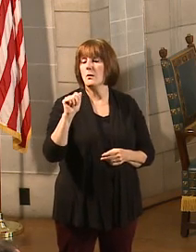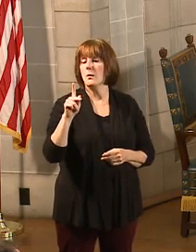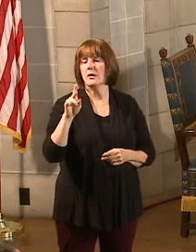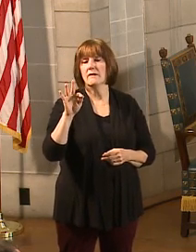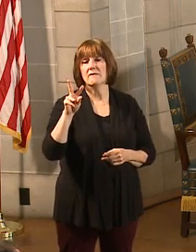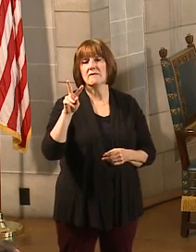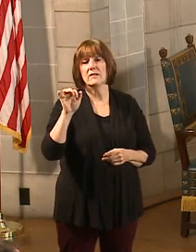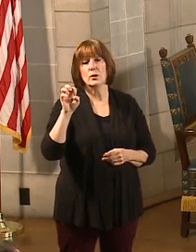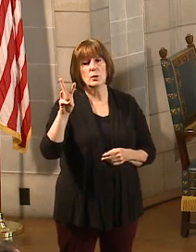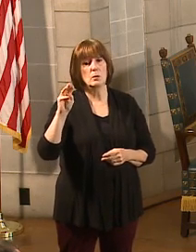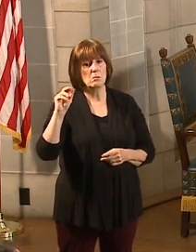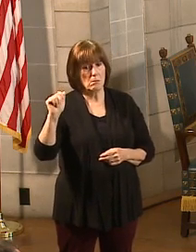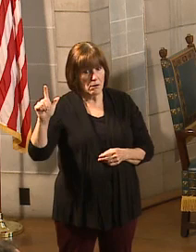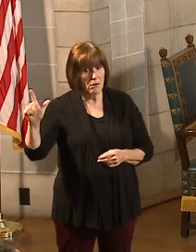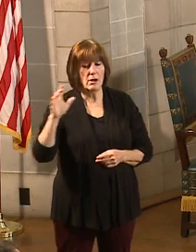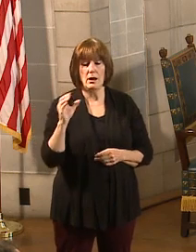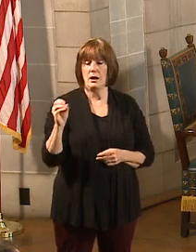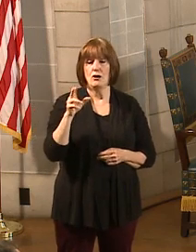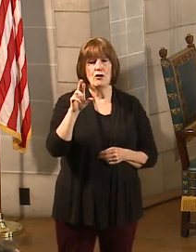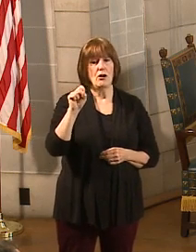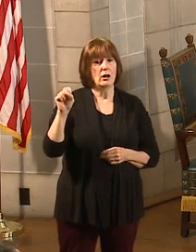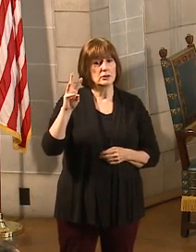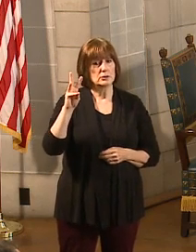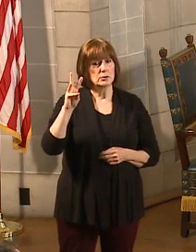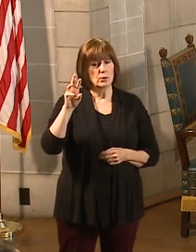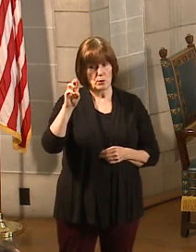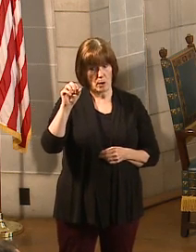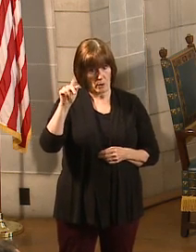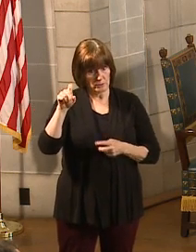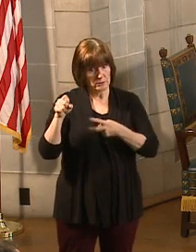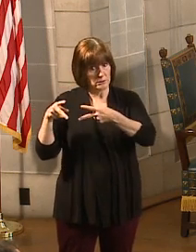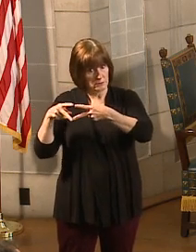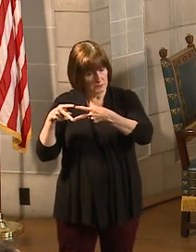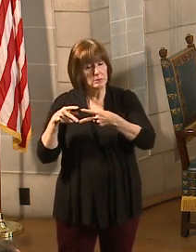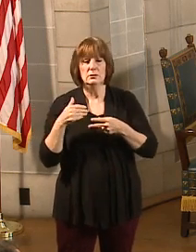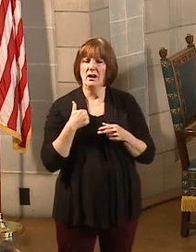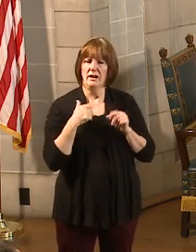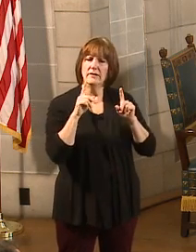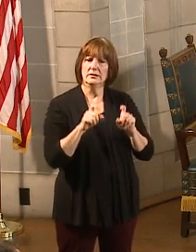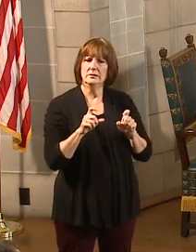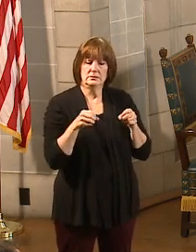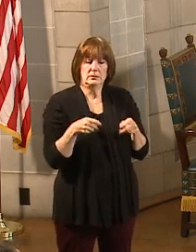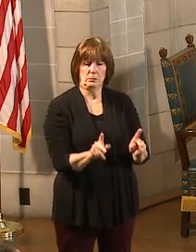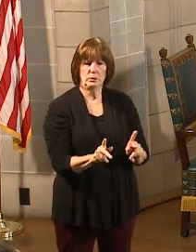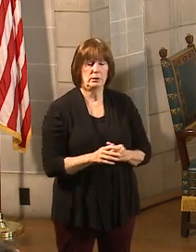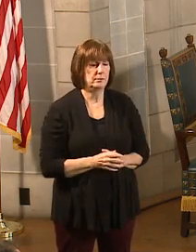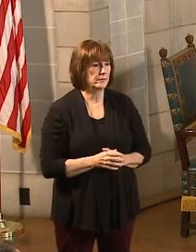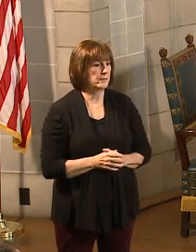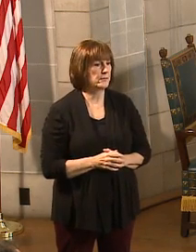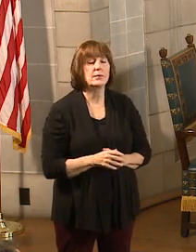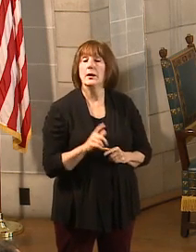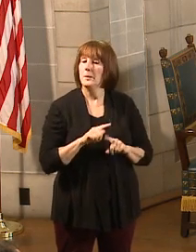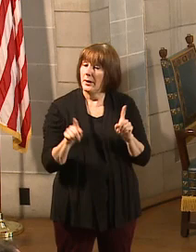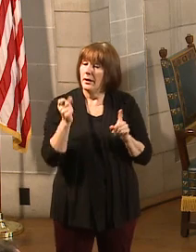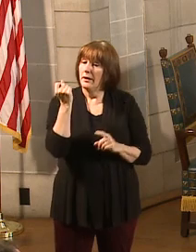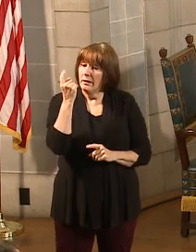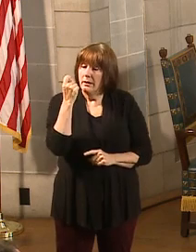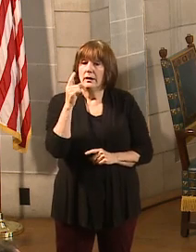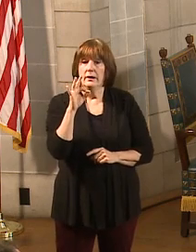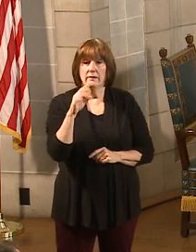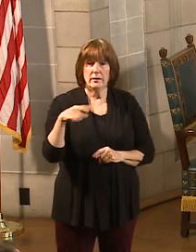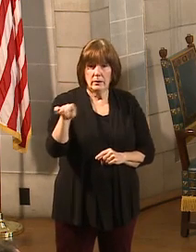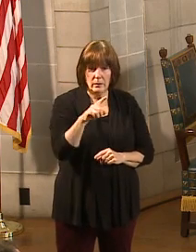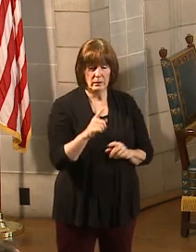the one at Crossroads. So we've got lots of testing opportunities, so please take advantage of that. I do want to remind people, though, that if